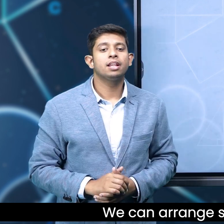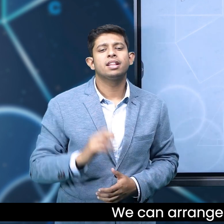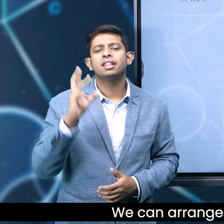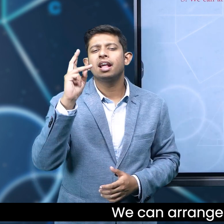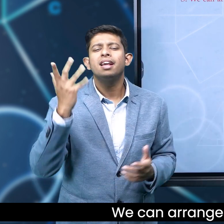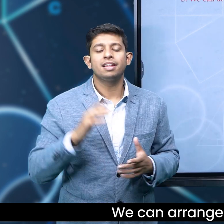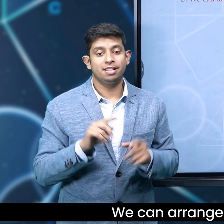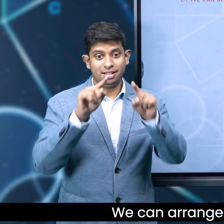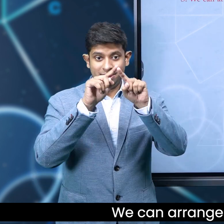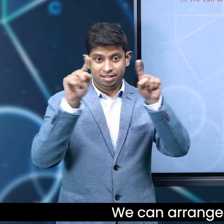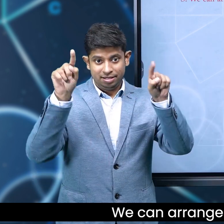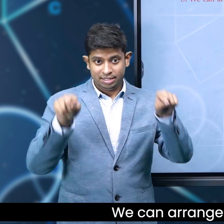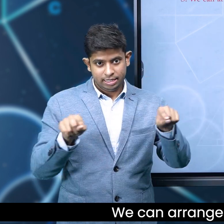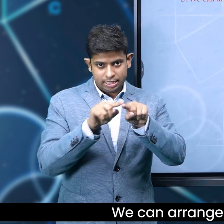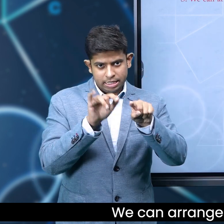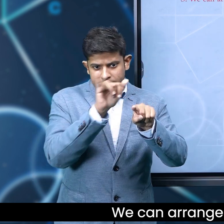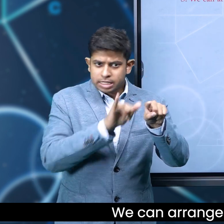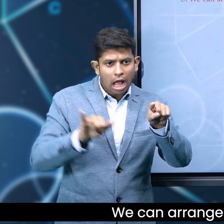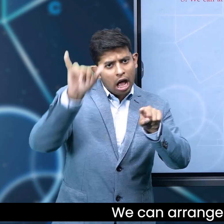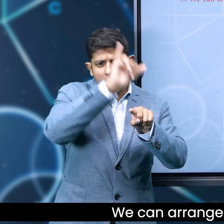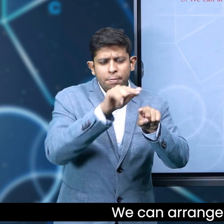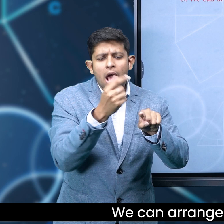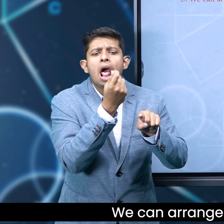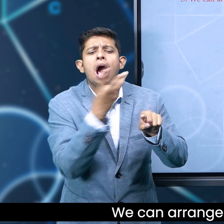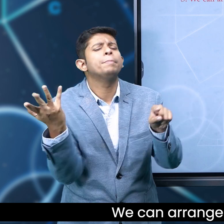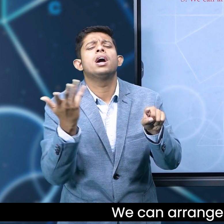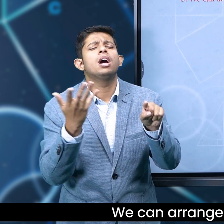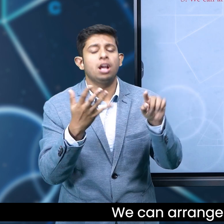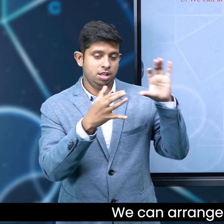We can arrange some numbers using a square.